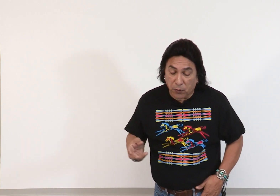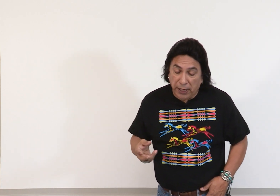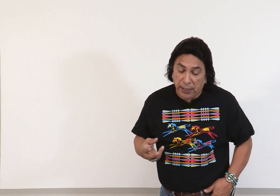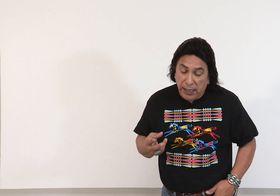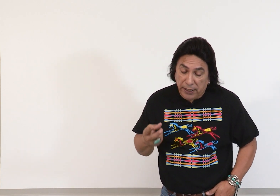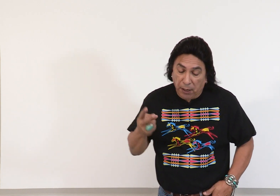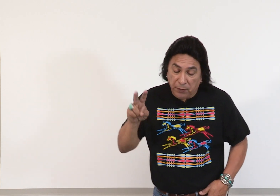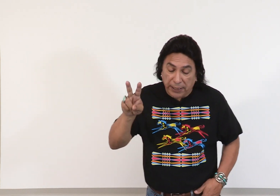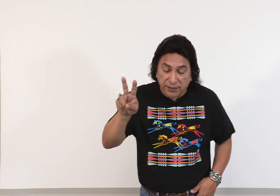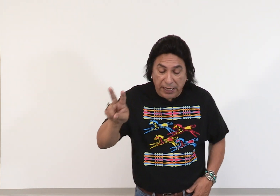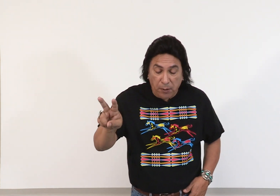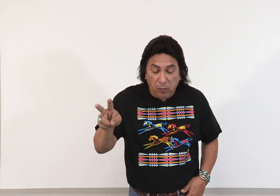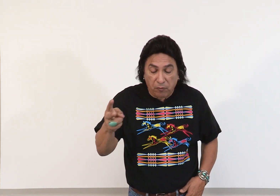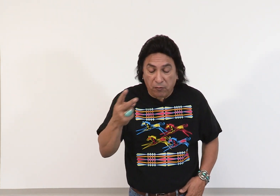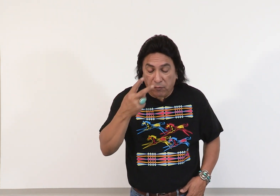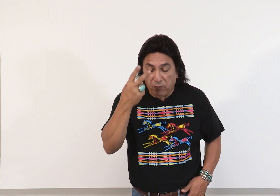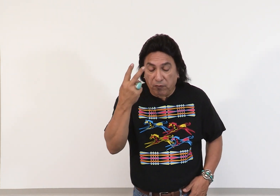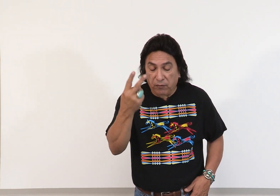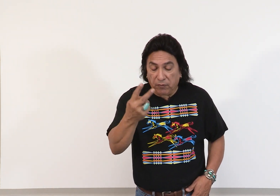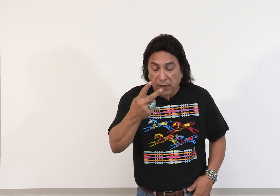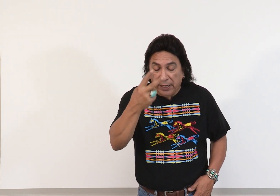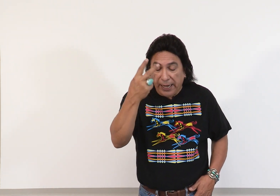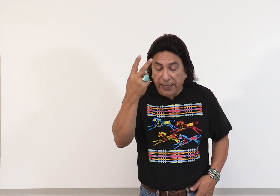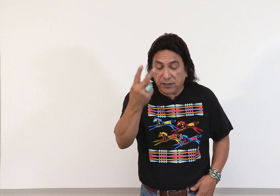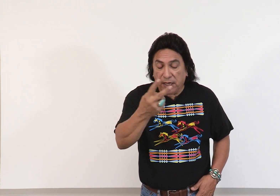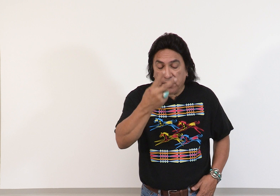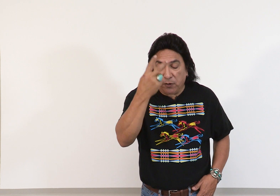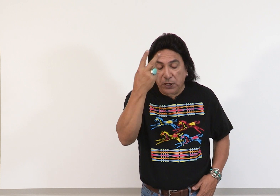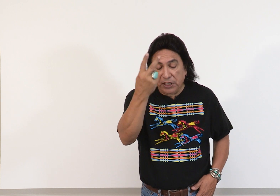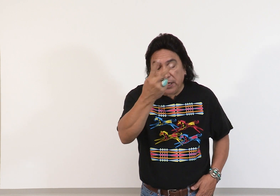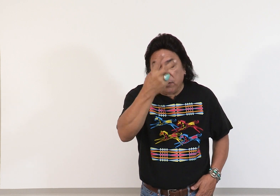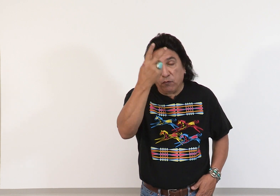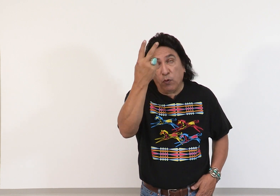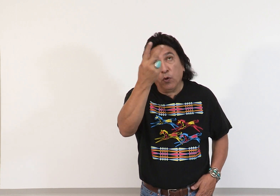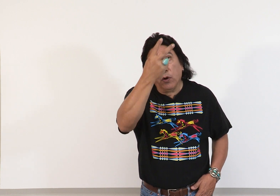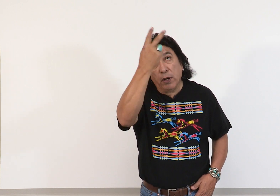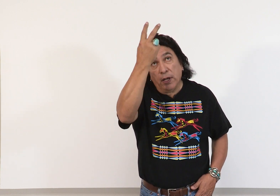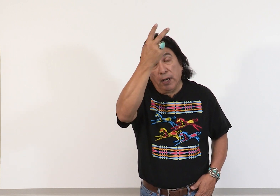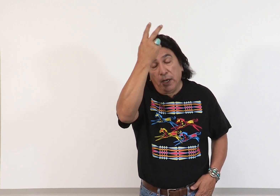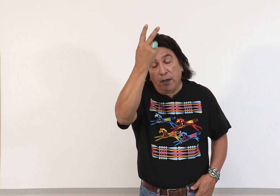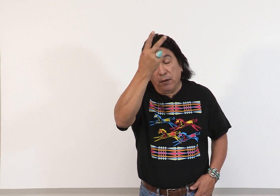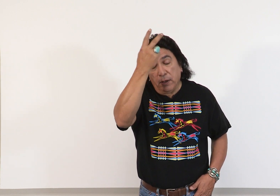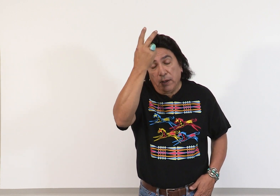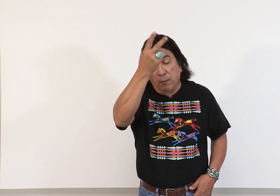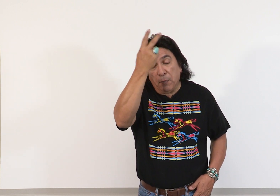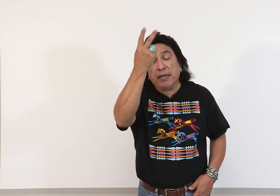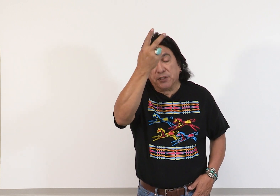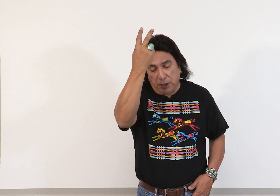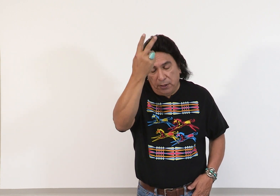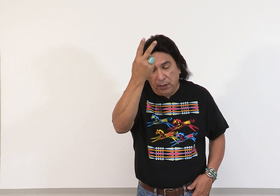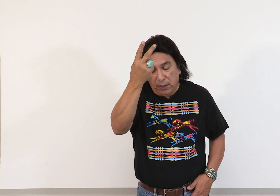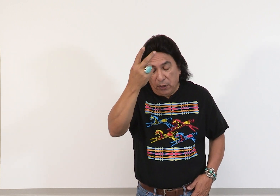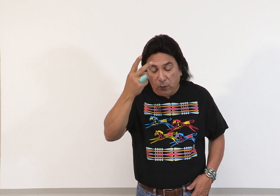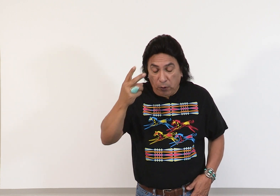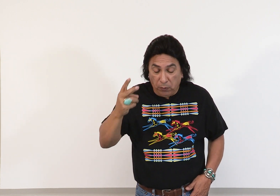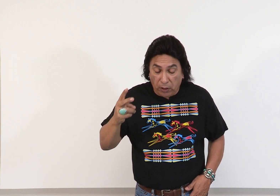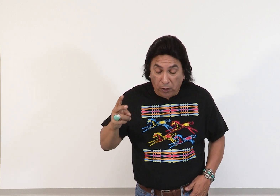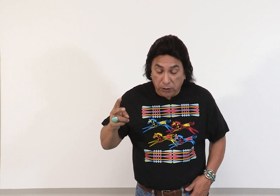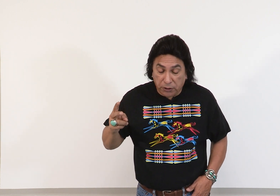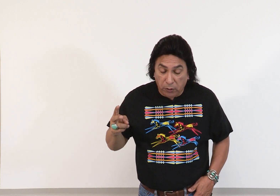okay? Now with that same hand sign that we did for medicine, we would